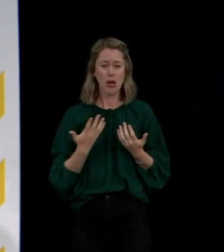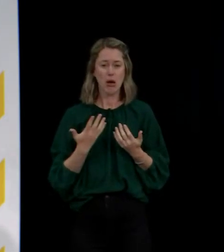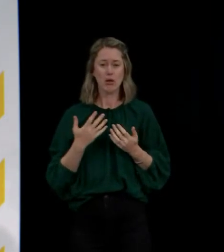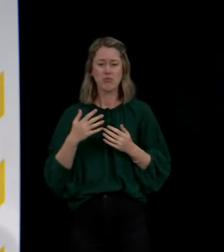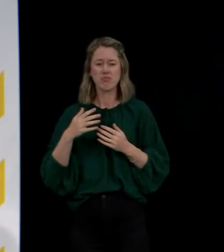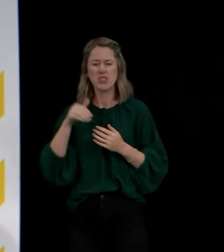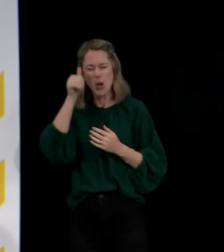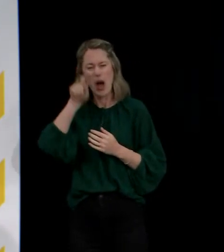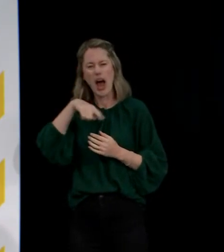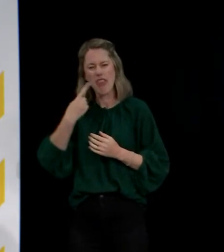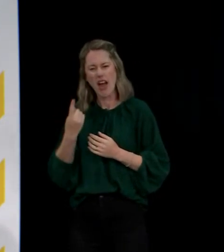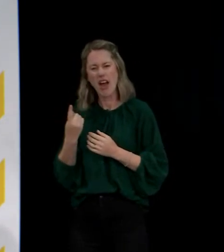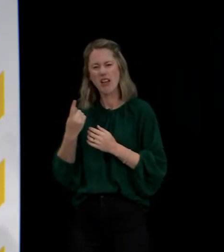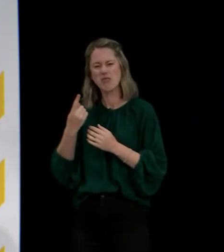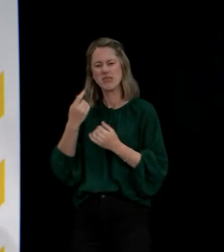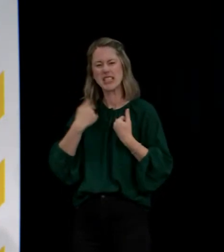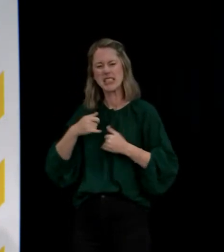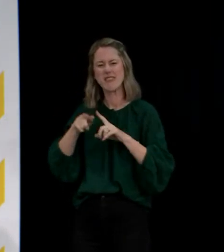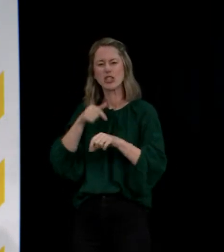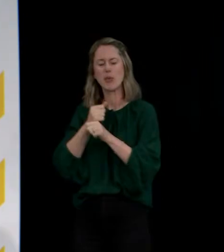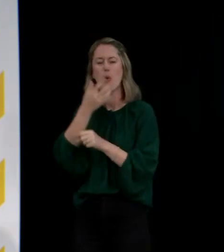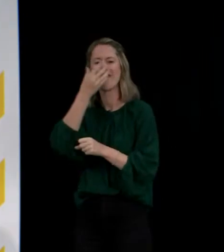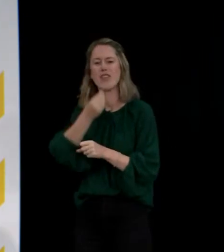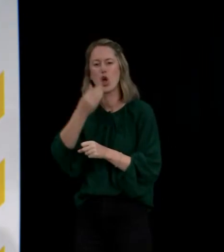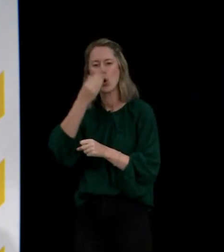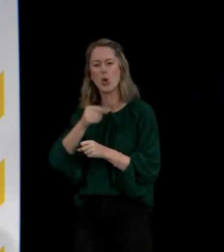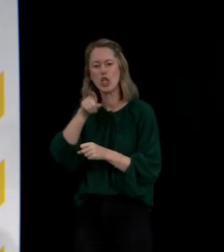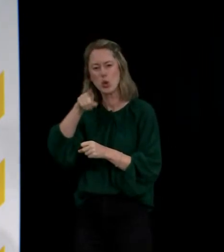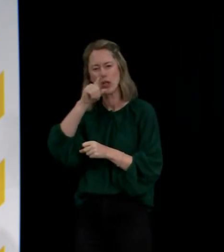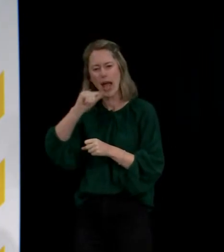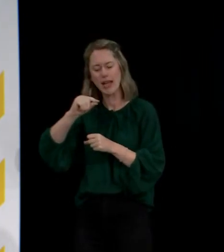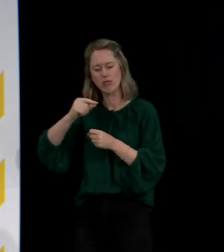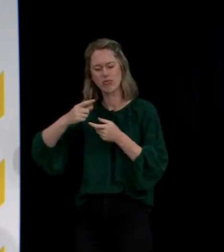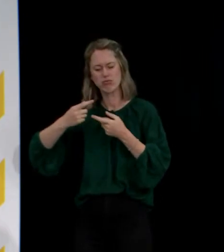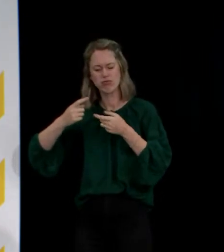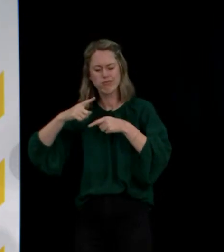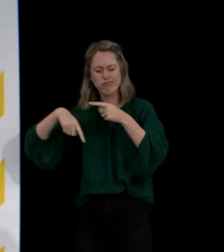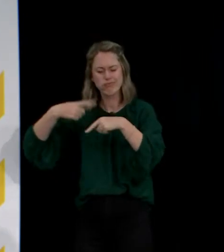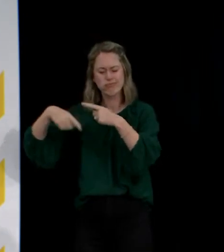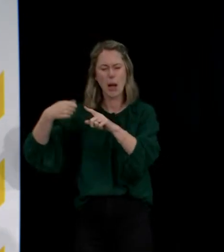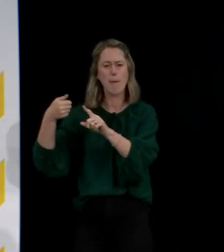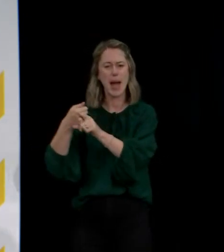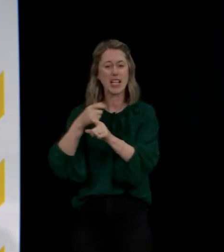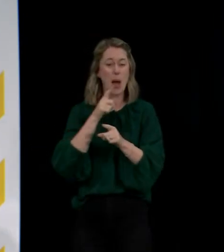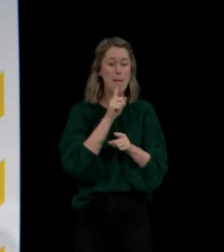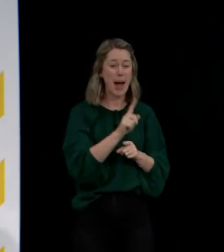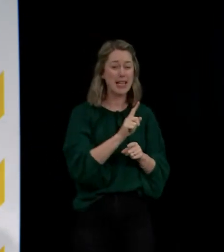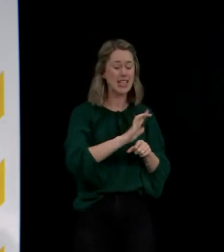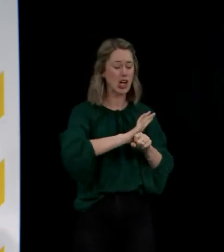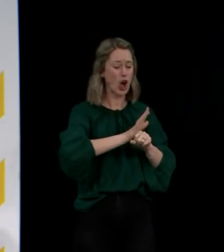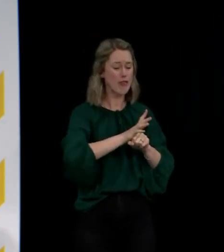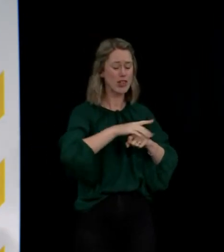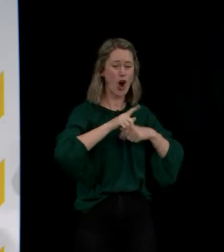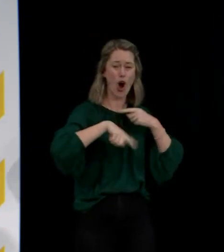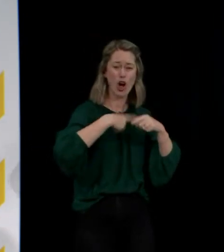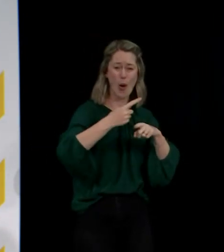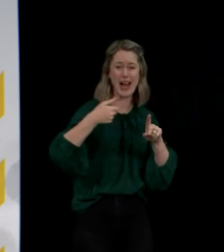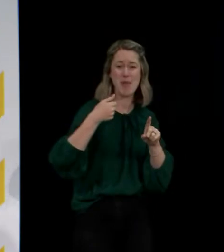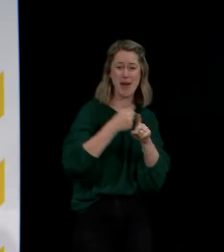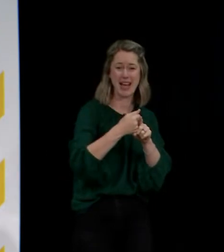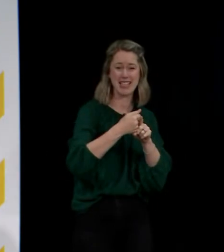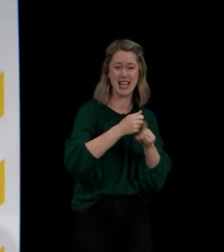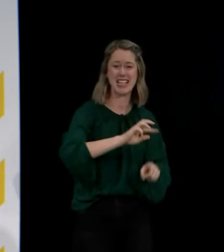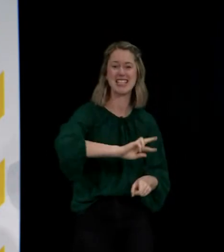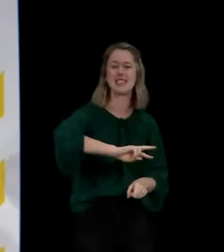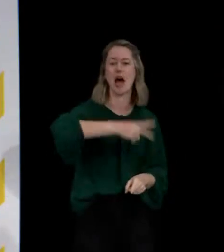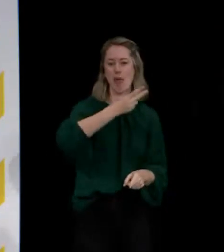other viral illnesses can also have prolonged post-viral symptoms, the study found the symptoms linked to COVID were